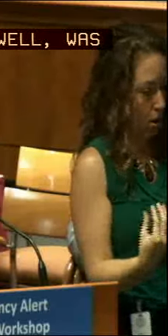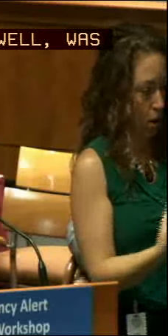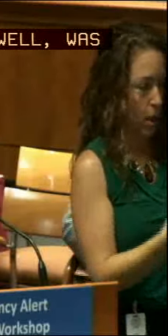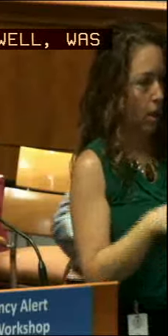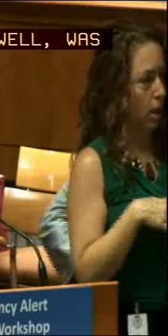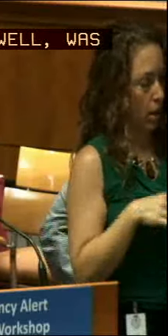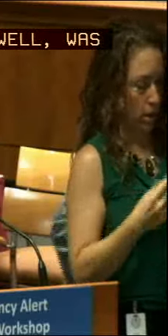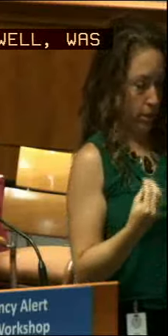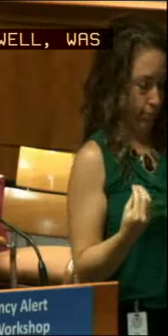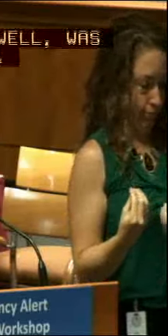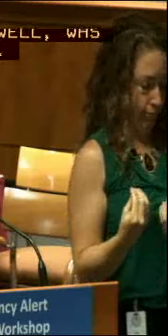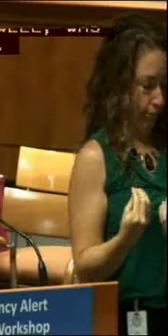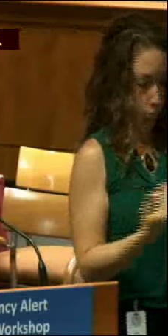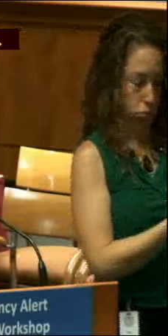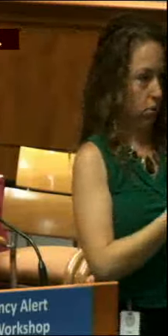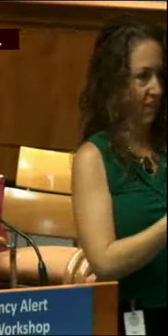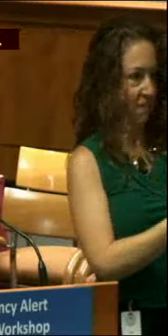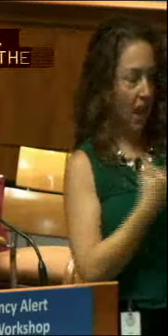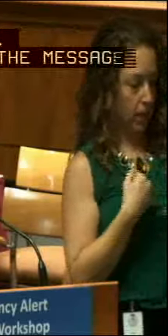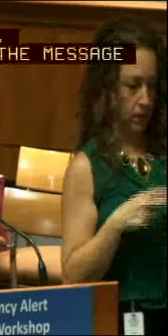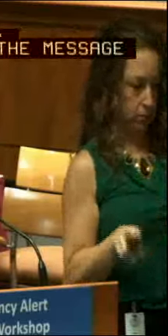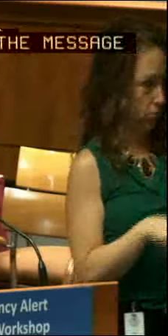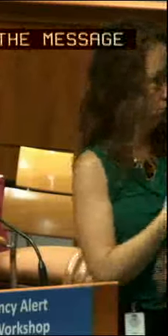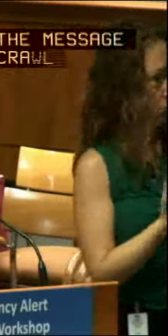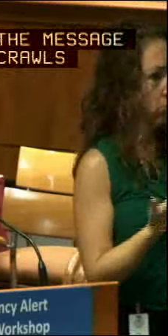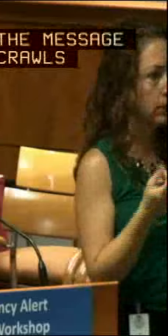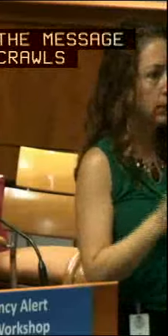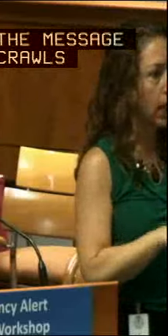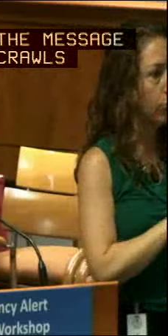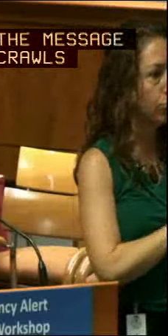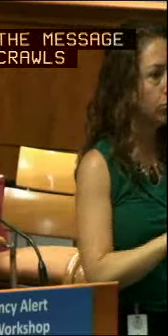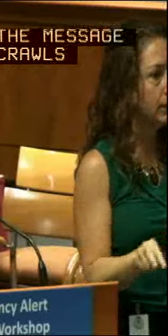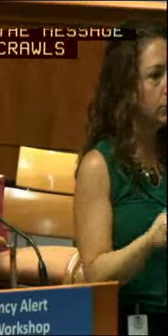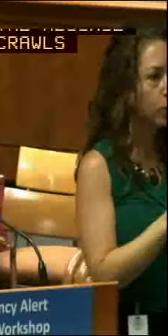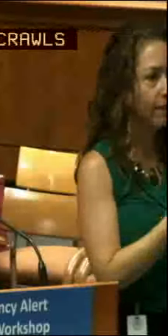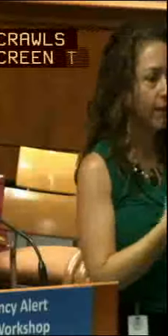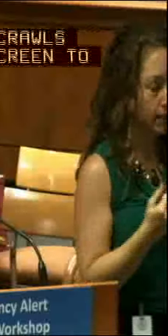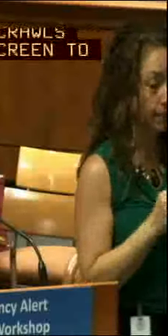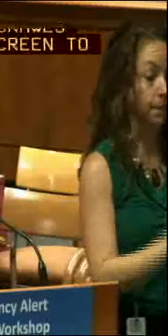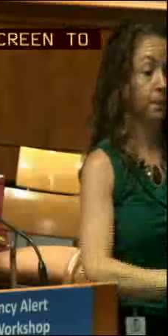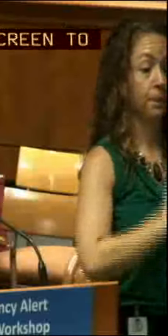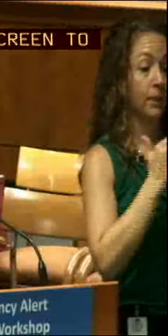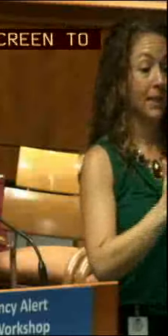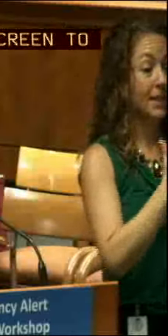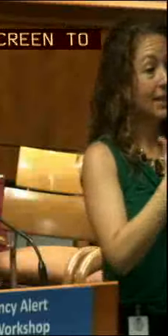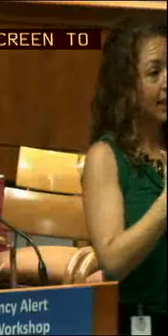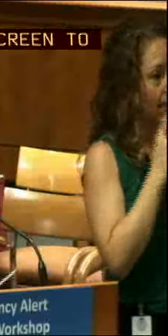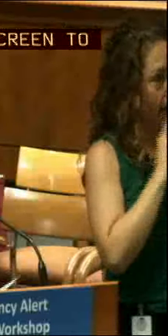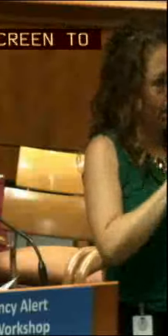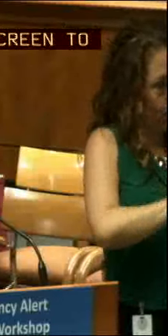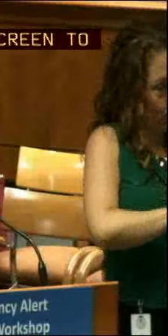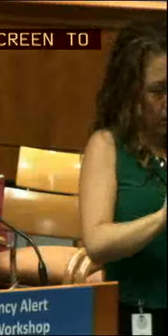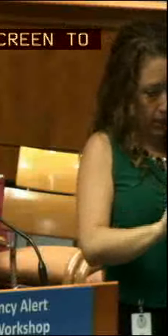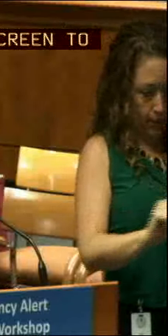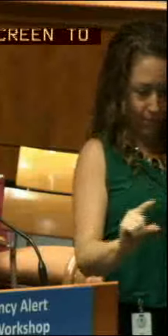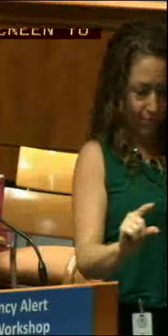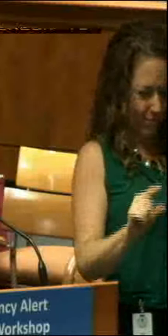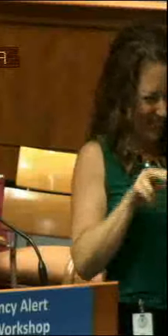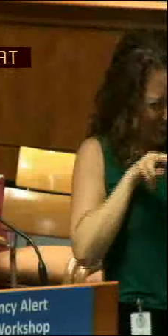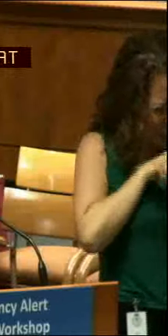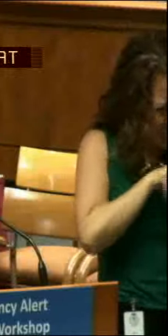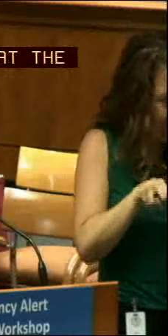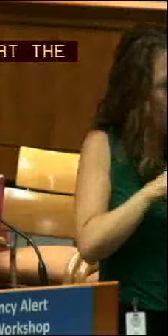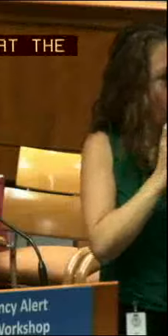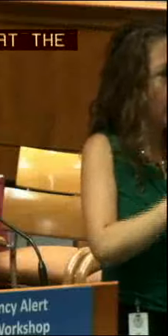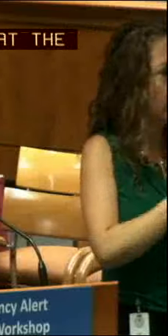scrolled across the screen too quickly. They also reported that the typeface used was difficult to